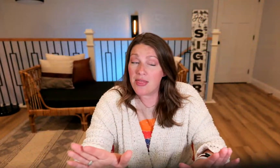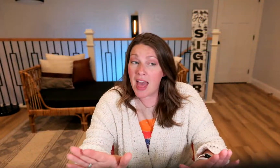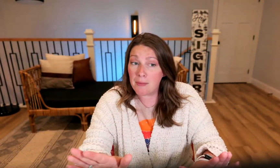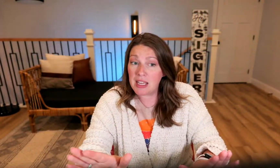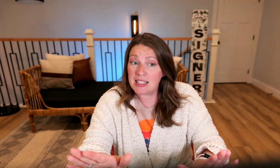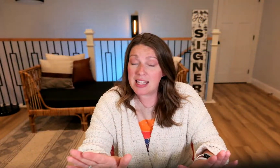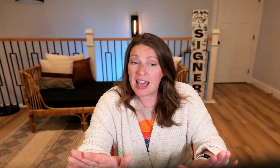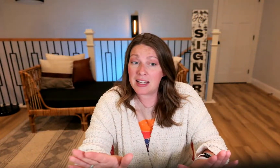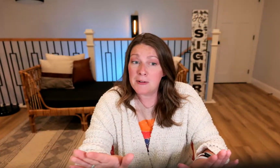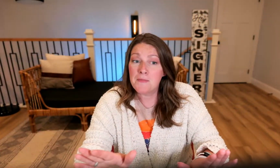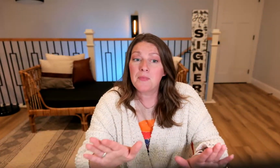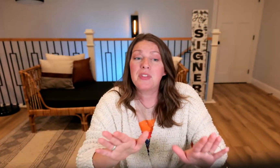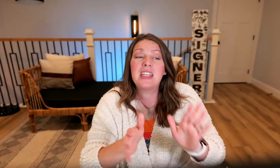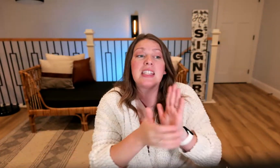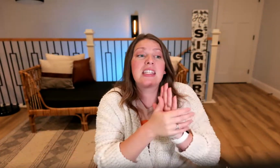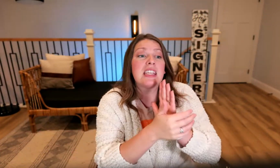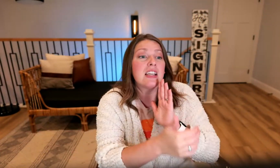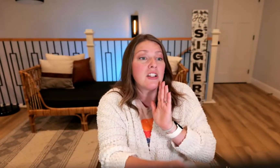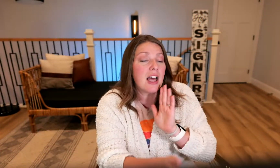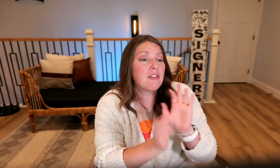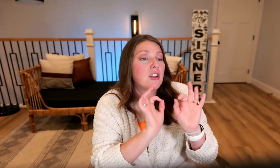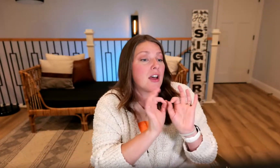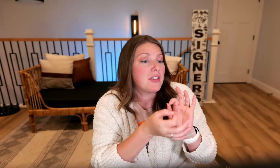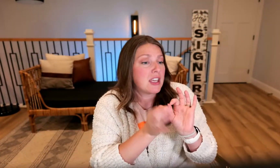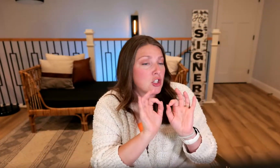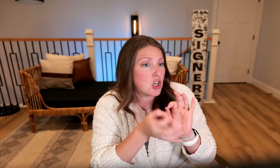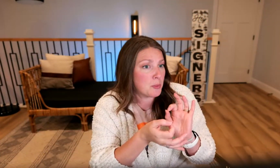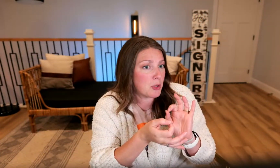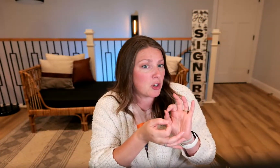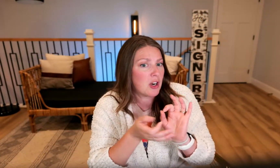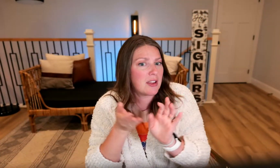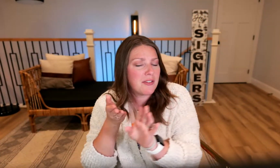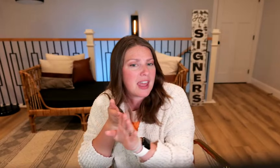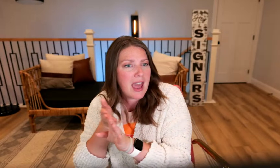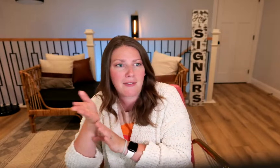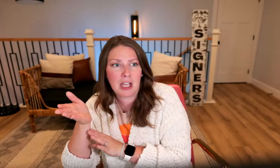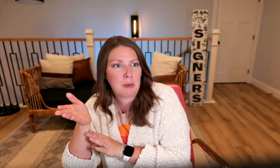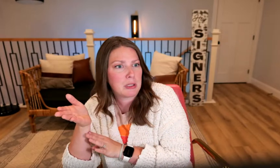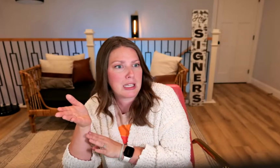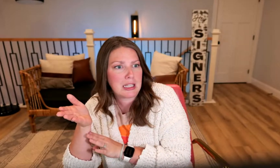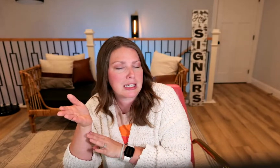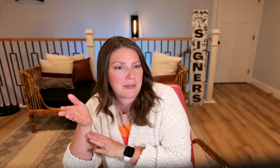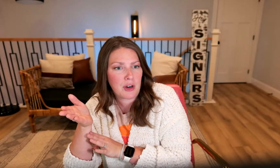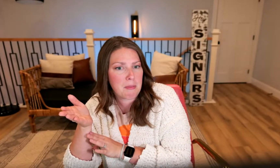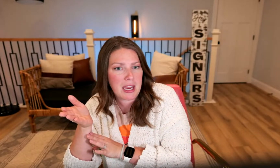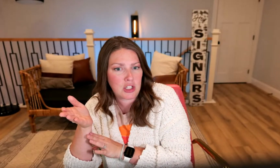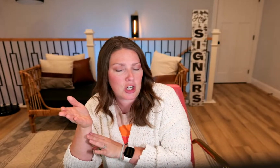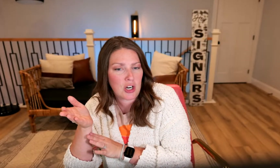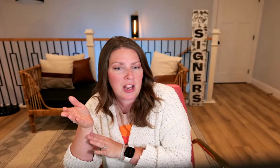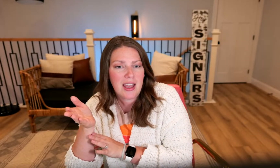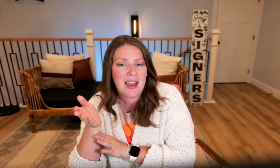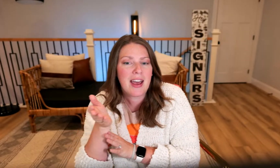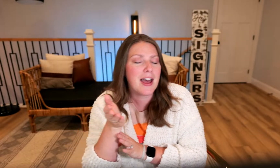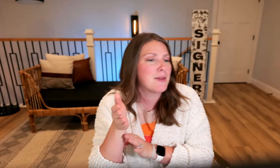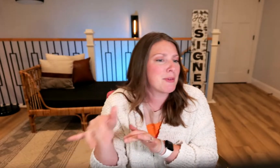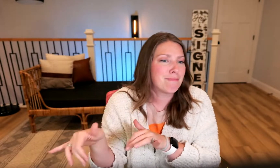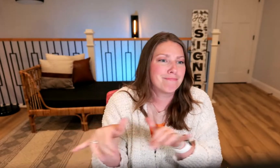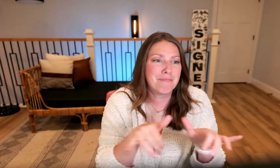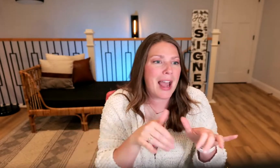That being said, the skill level of the interpreter, if they have a completely different major, might